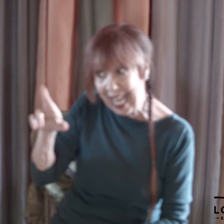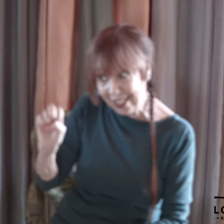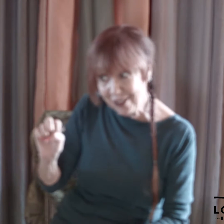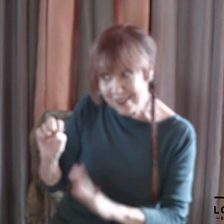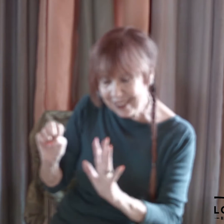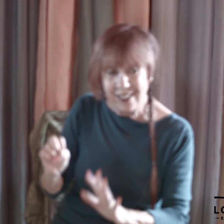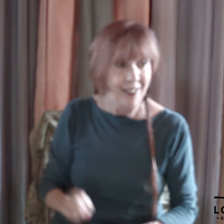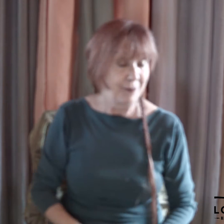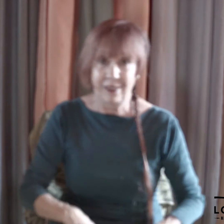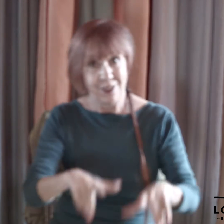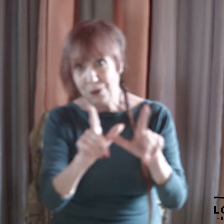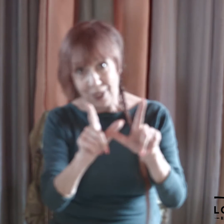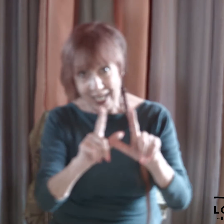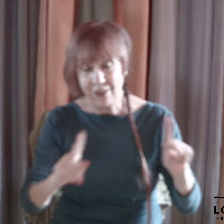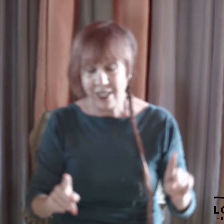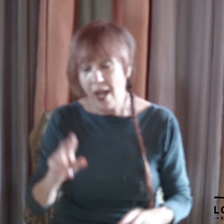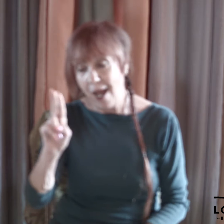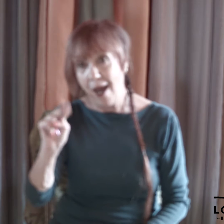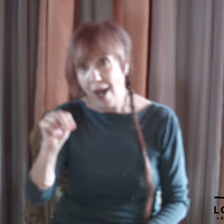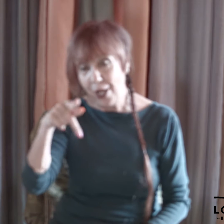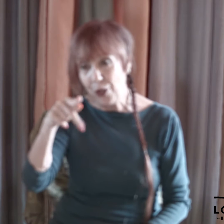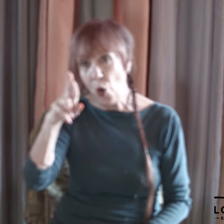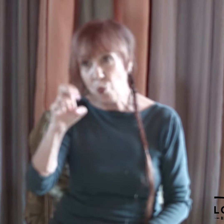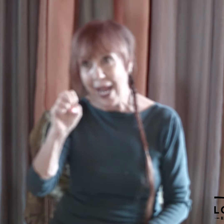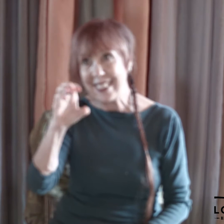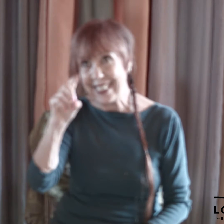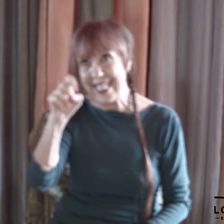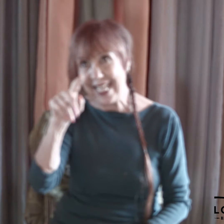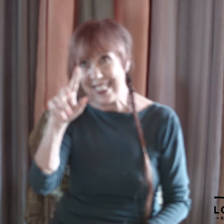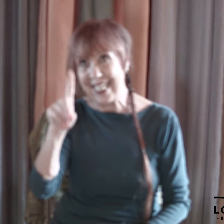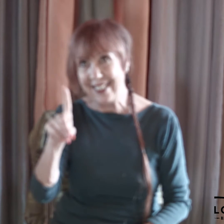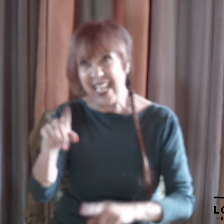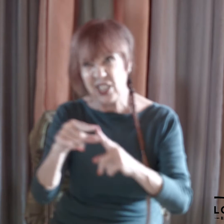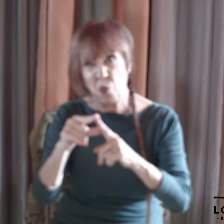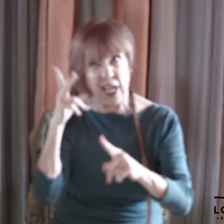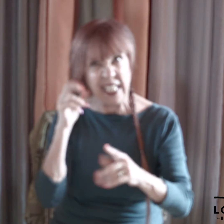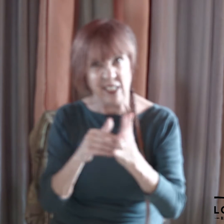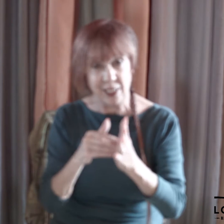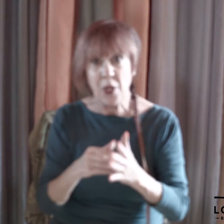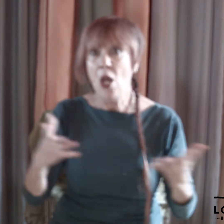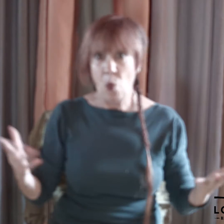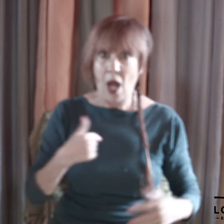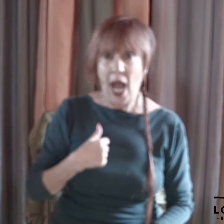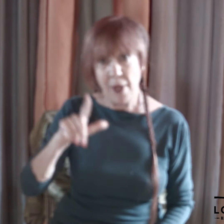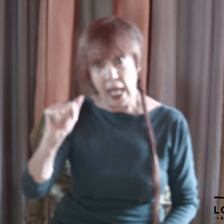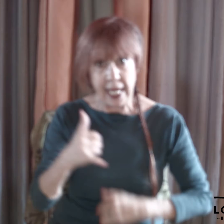dark. Whatever. Yeah. Unprecedented, I hear a lot. I'm a Los Angeles County supervisor, and